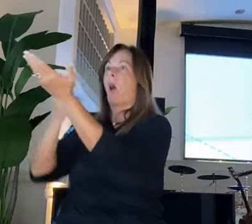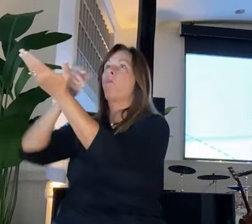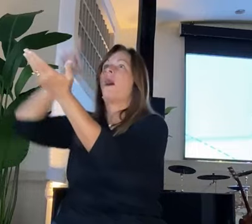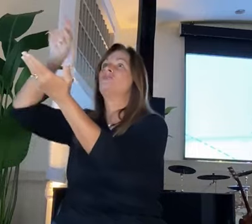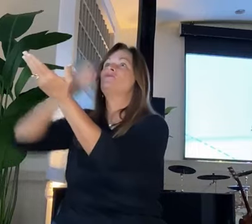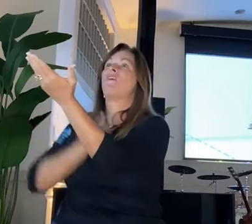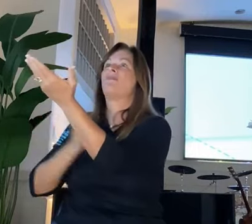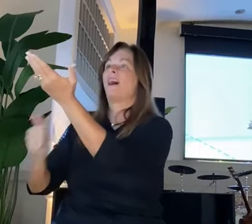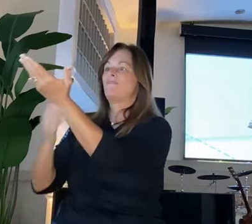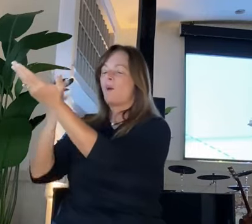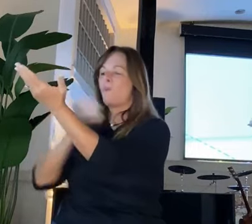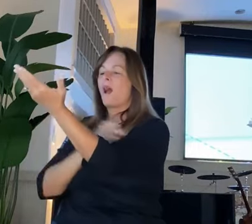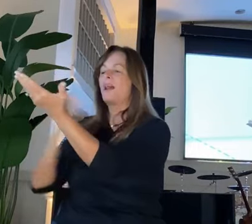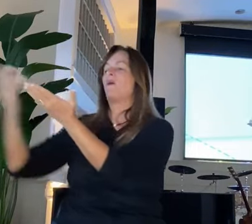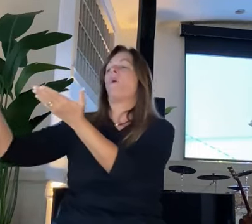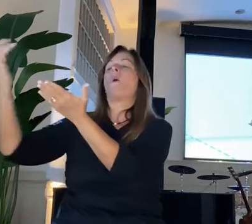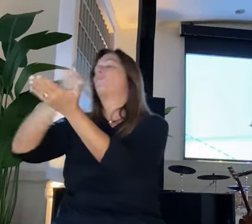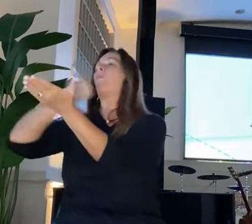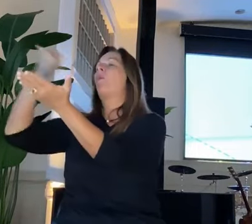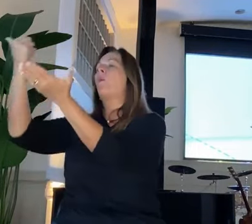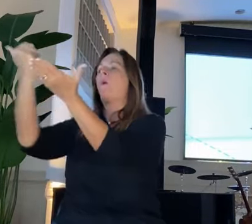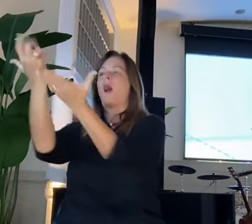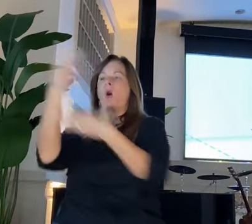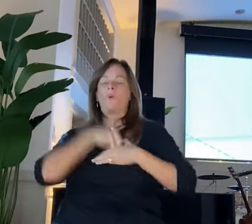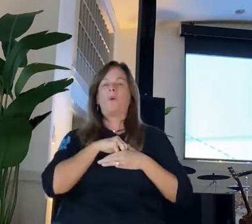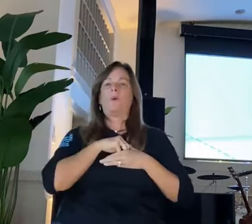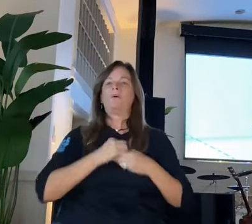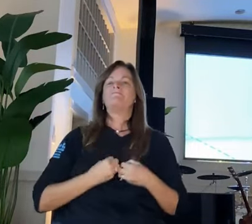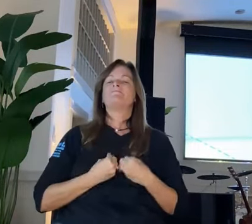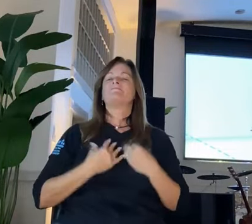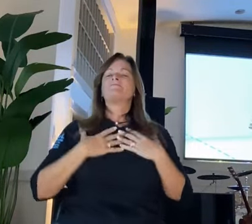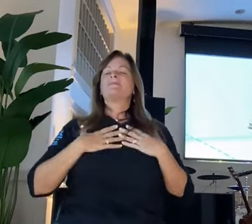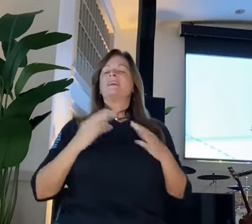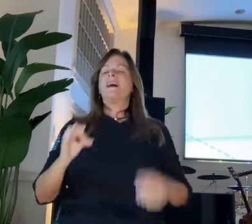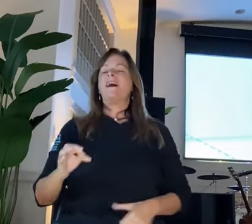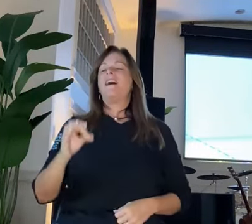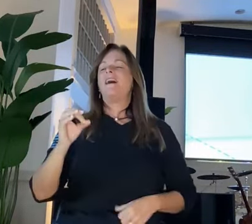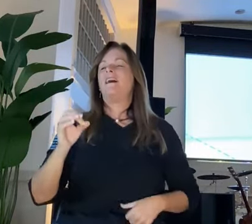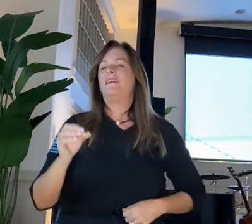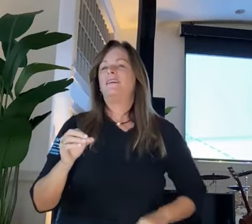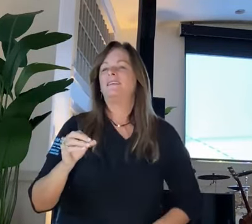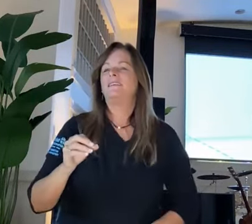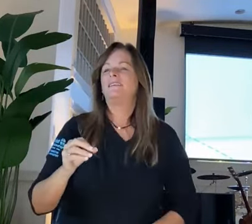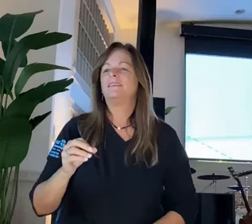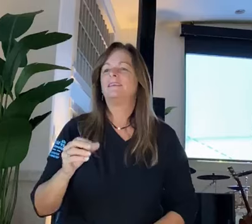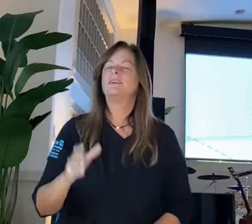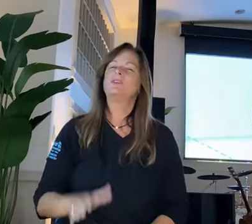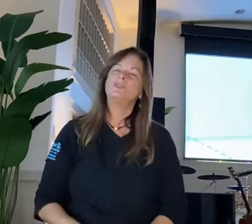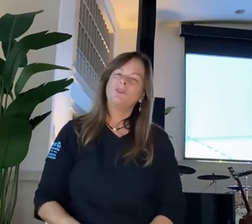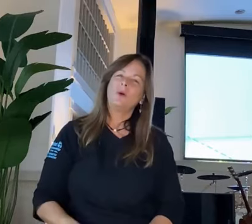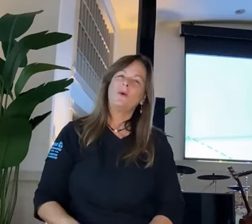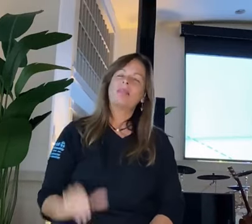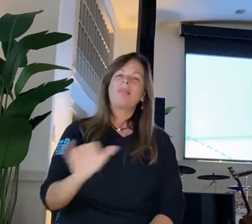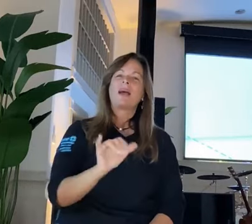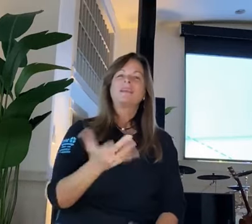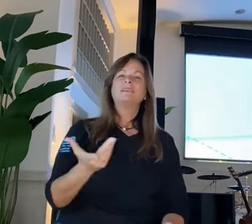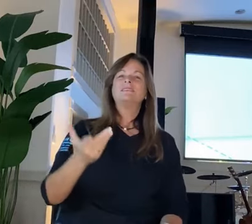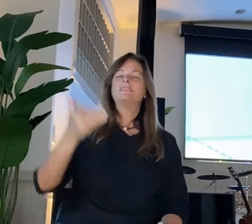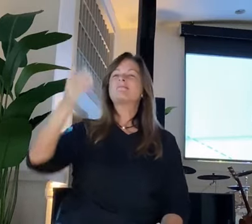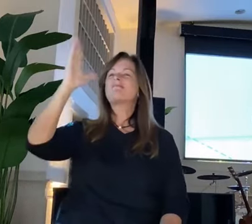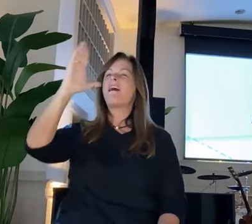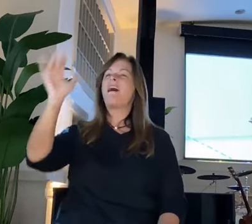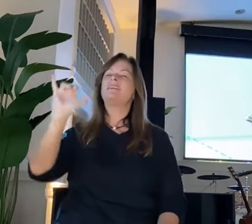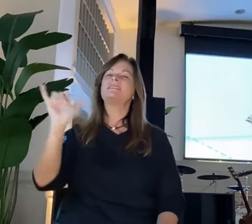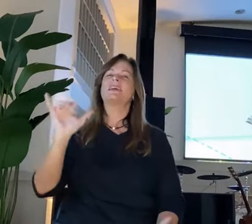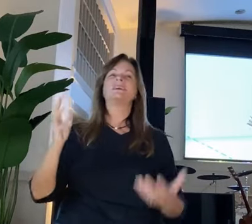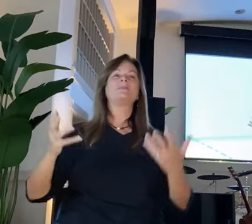as you think he's just like a, woo, I feel it. How do you have a relationship with goosebumps? You can't, right? He's not like a